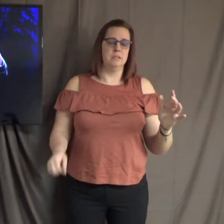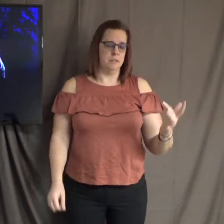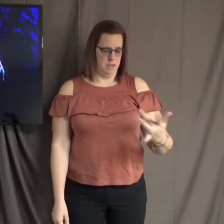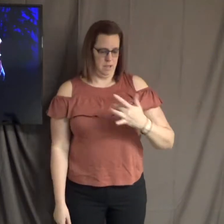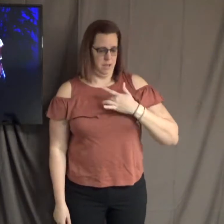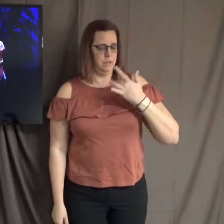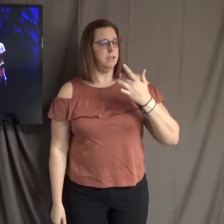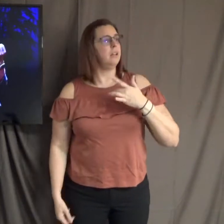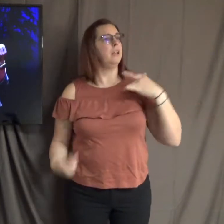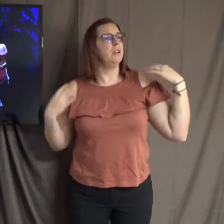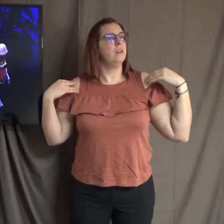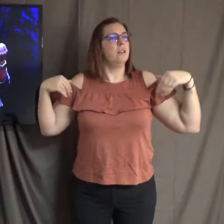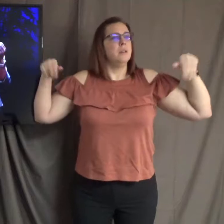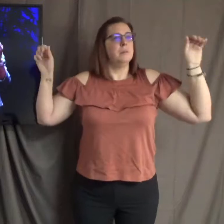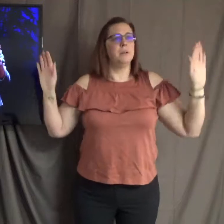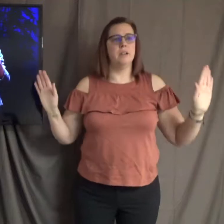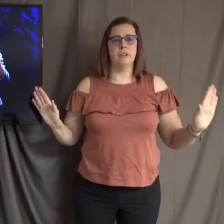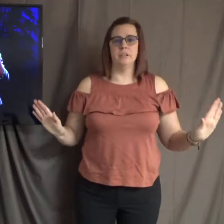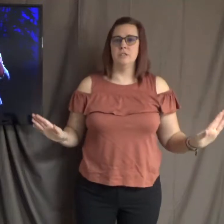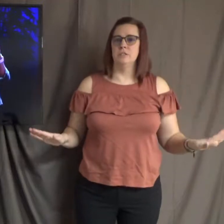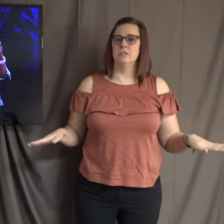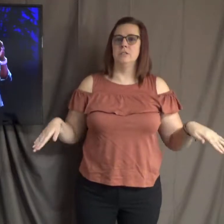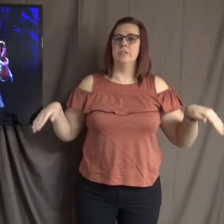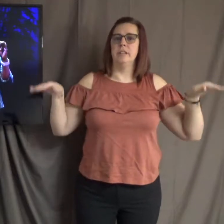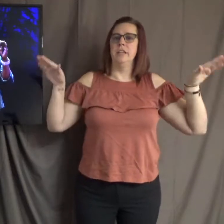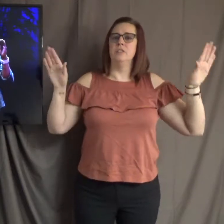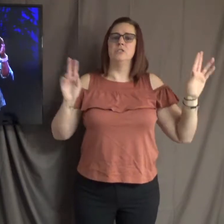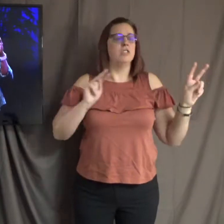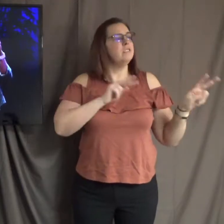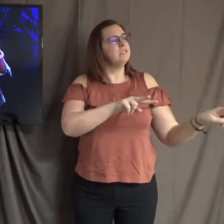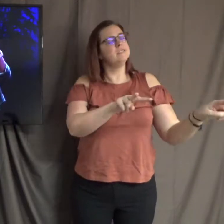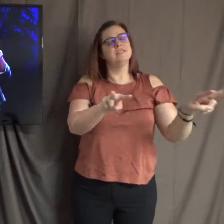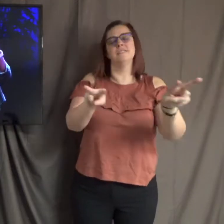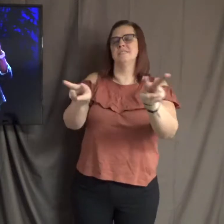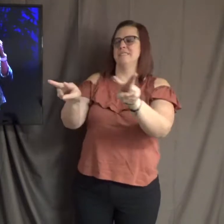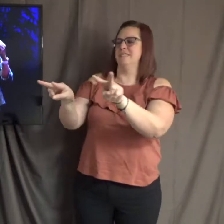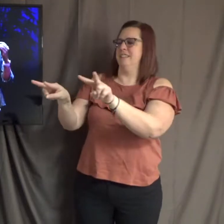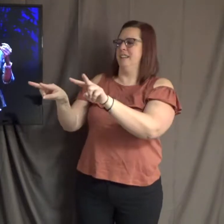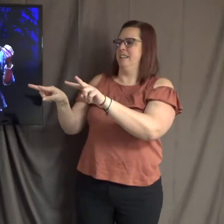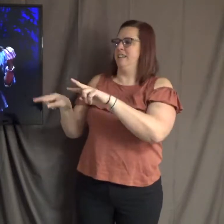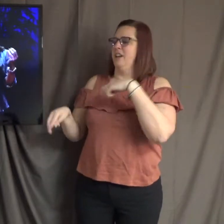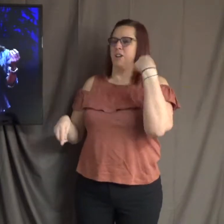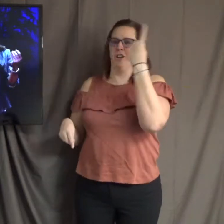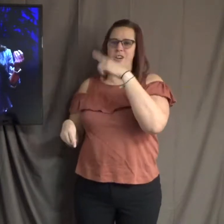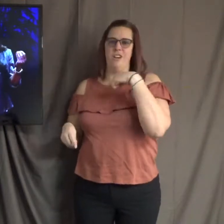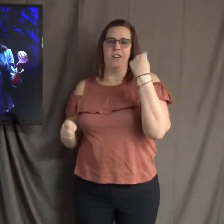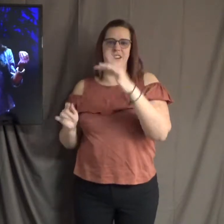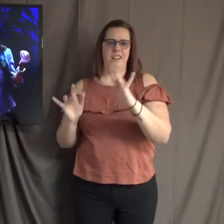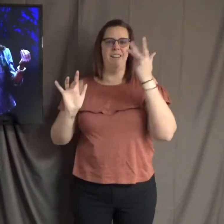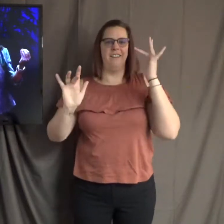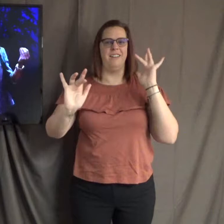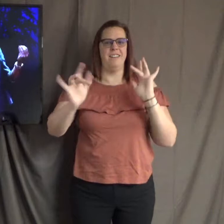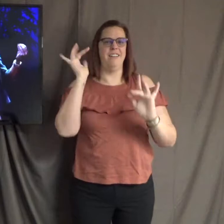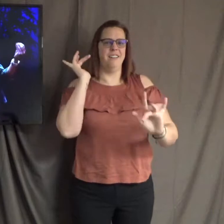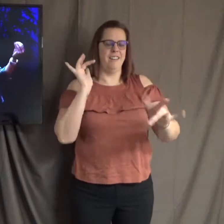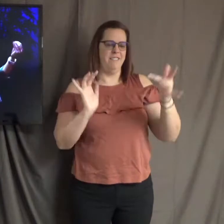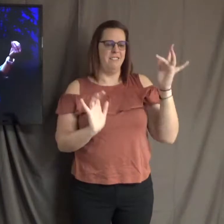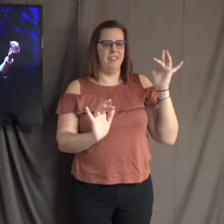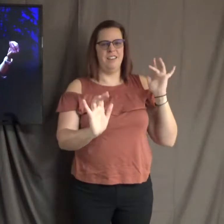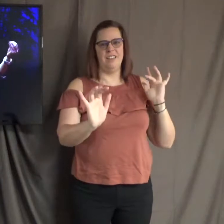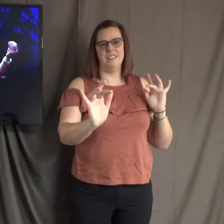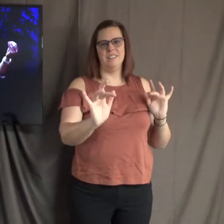grace. I can hear the rush of angel wings. I see glory on